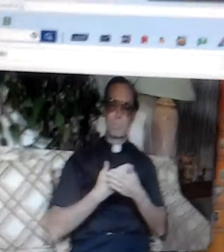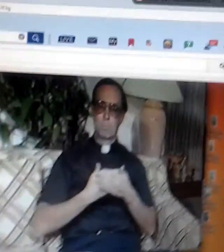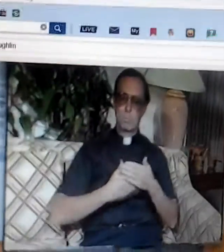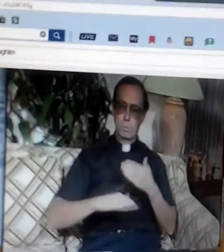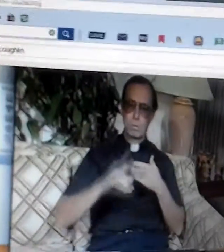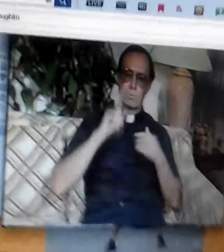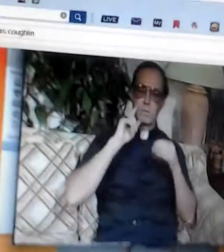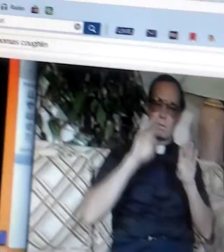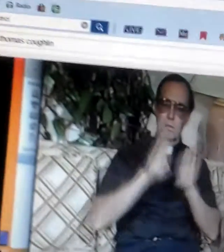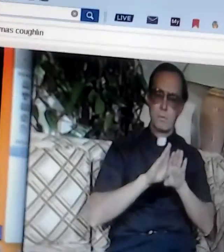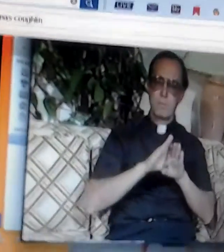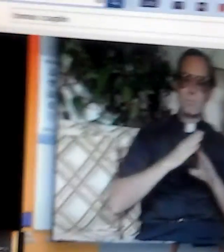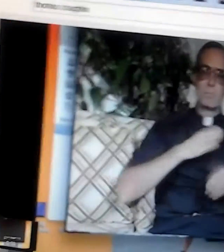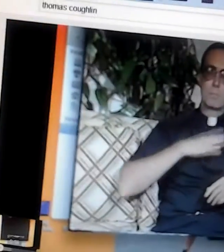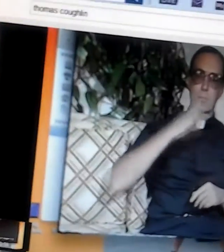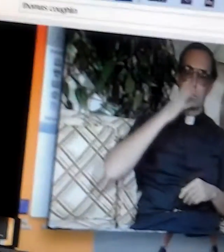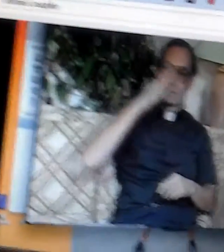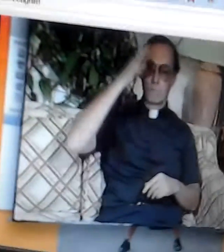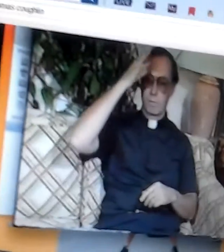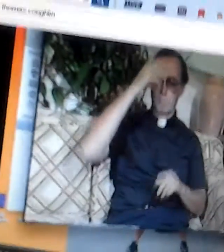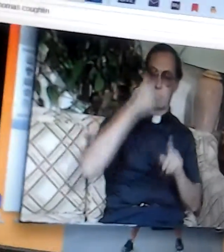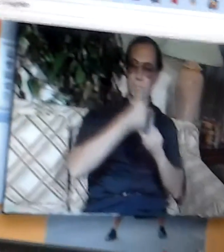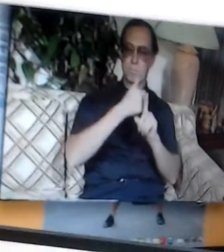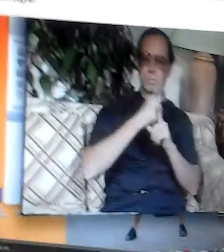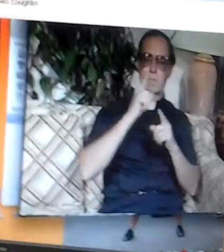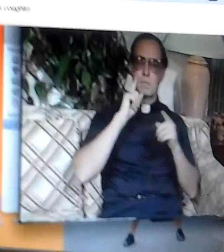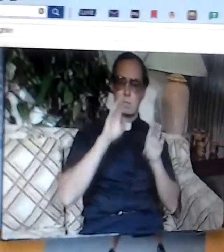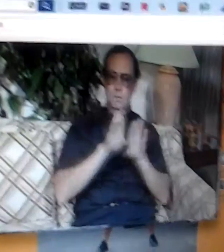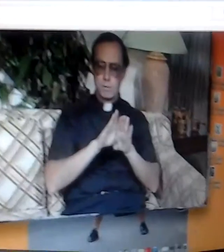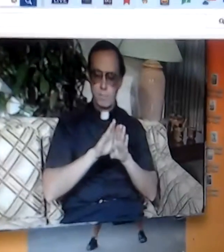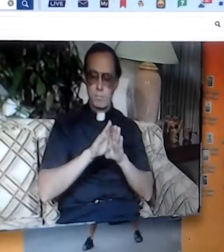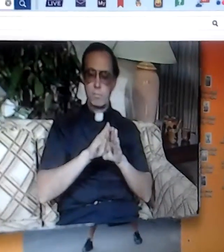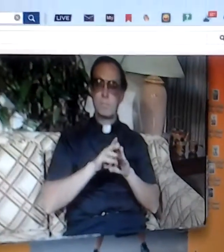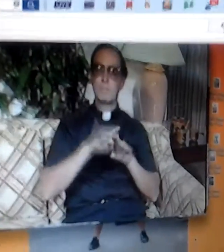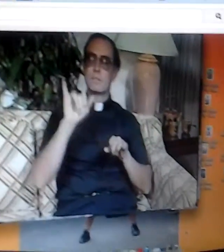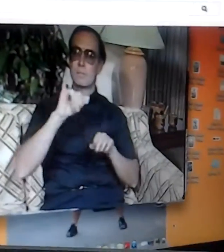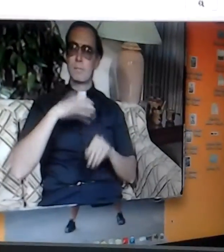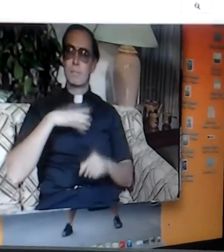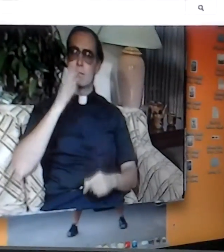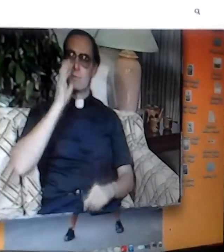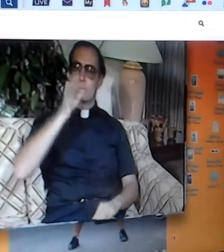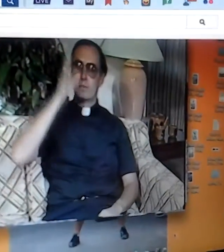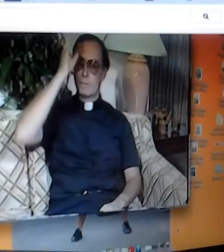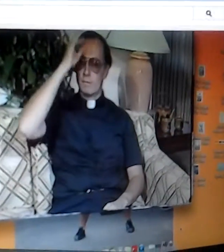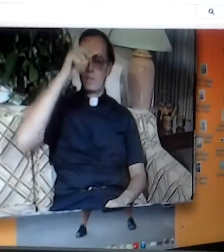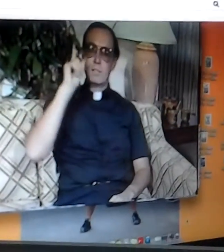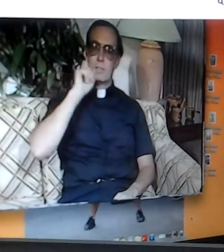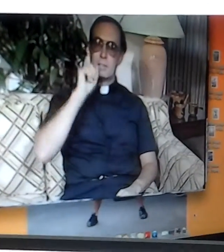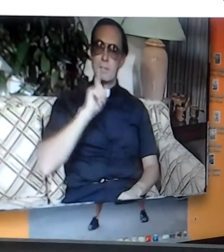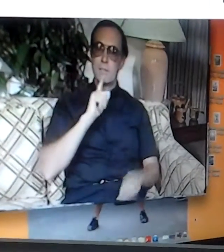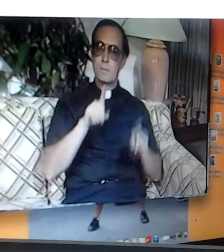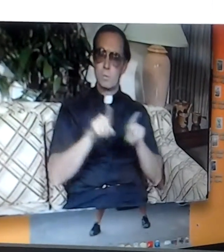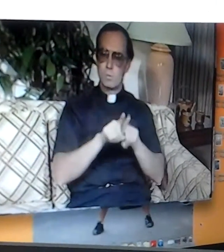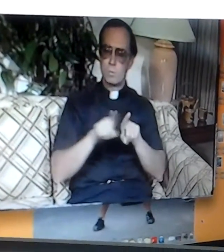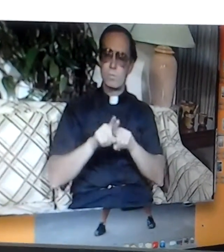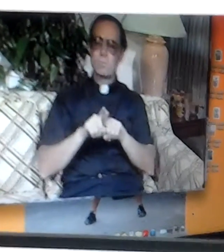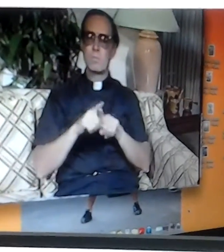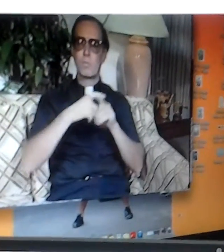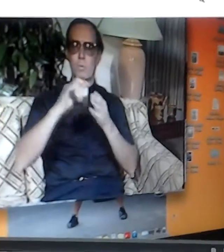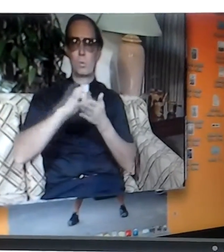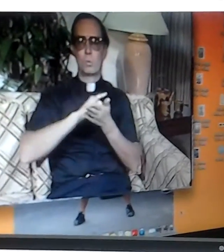I was born deaf. My parents are deaf as well.